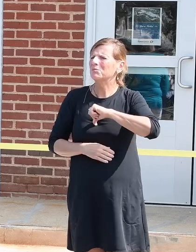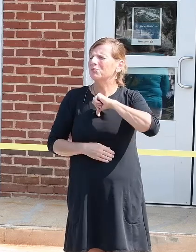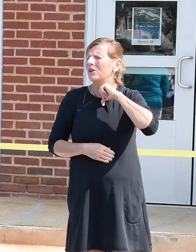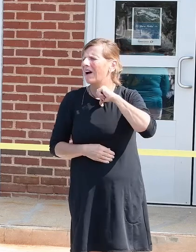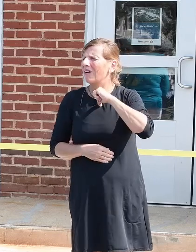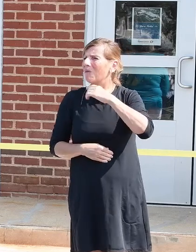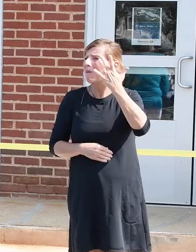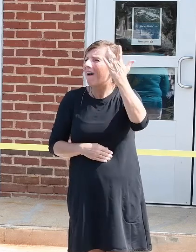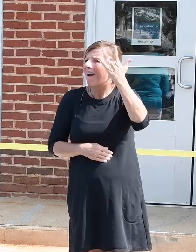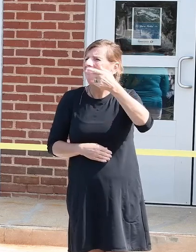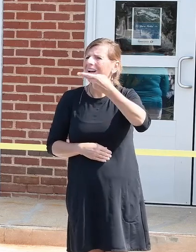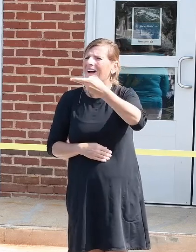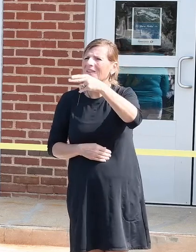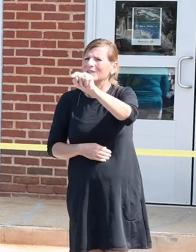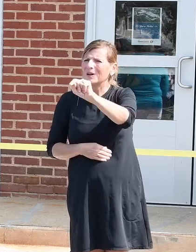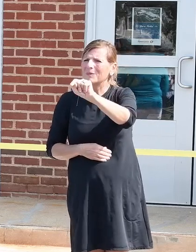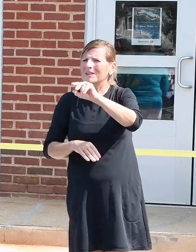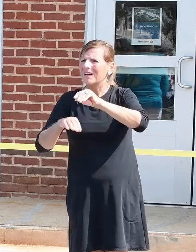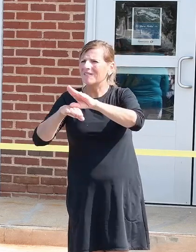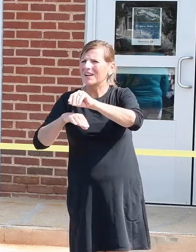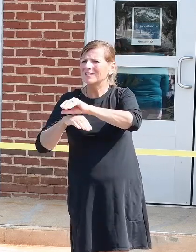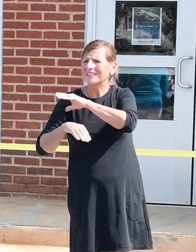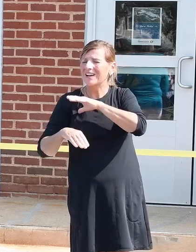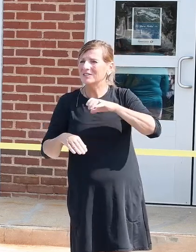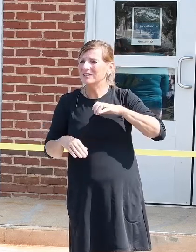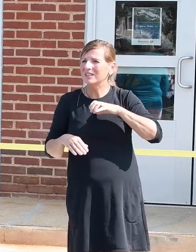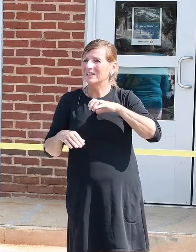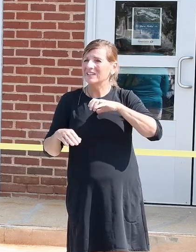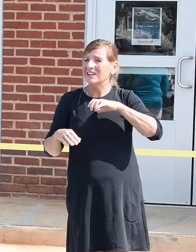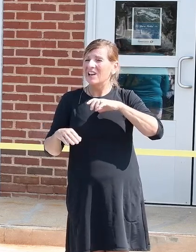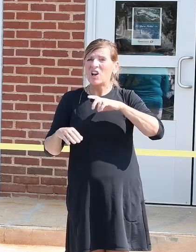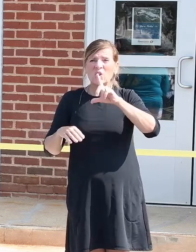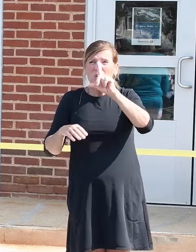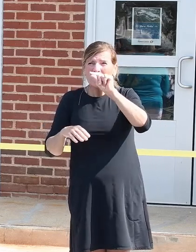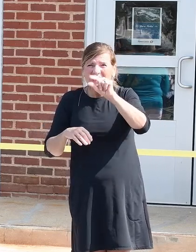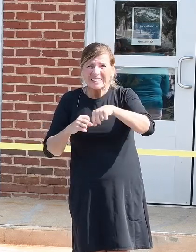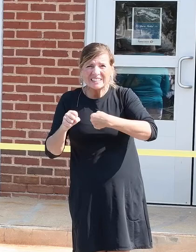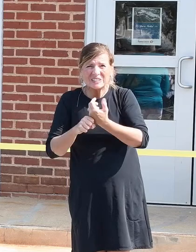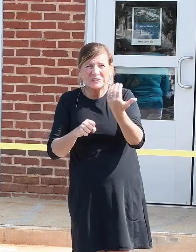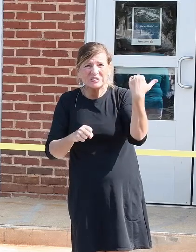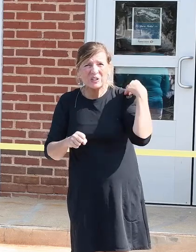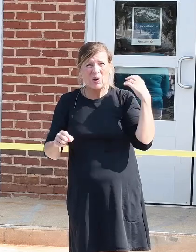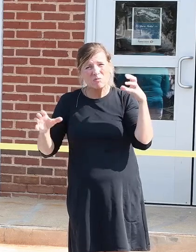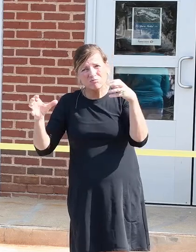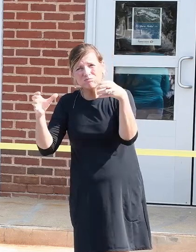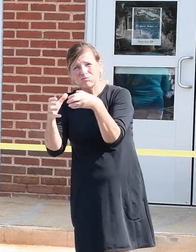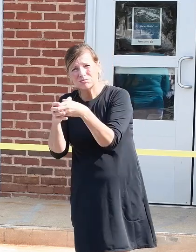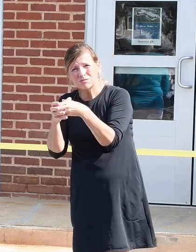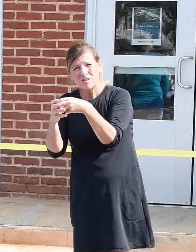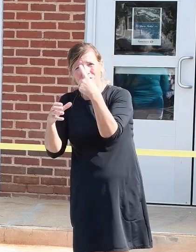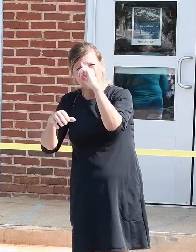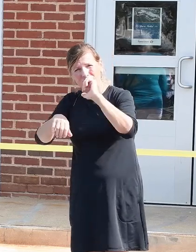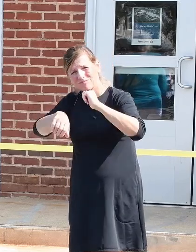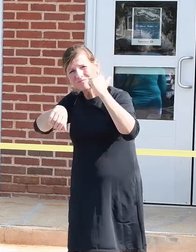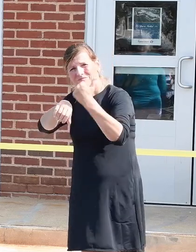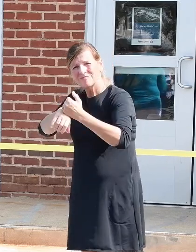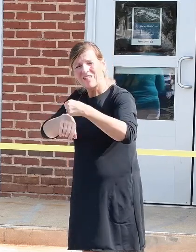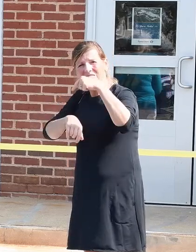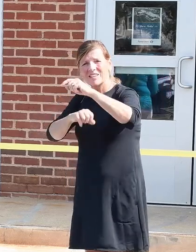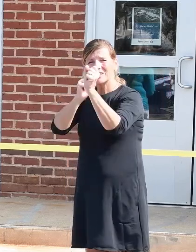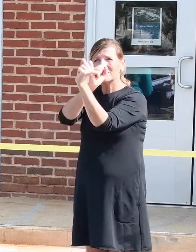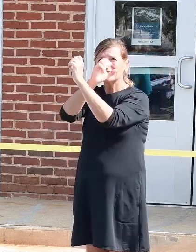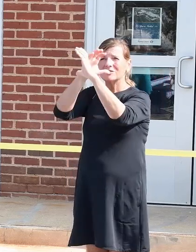Harriet Tubman Advisory Council, who first met 20 years ago to pursue this dream of turning